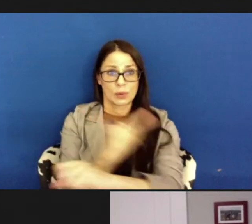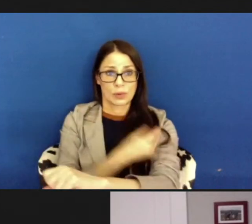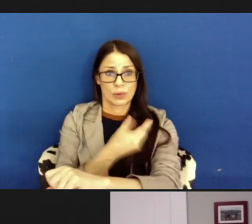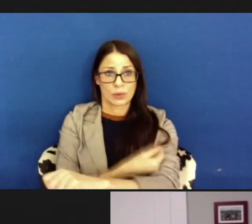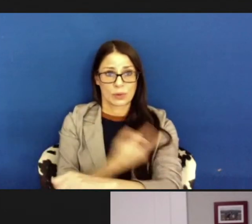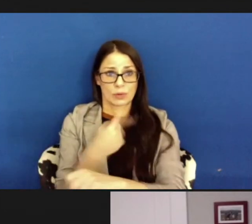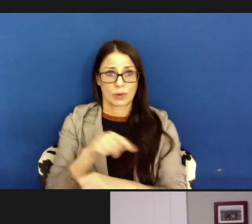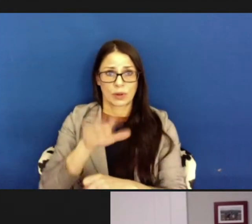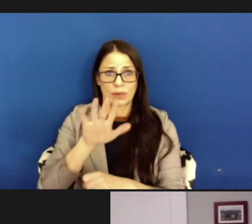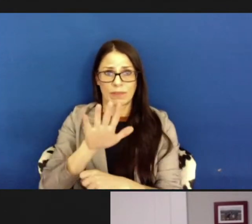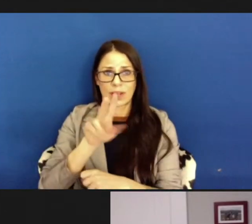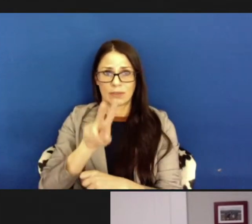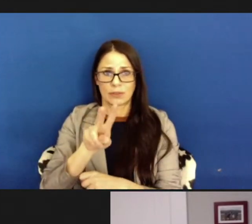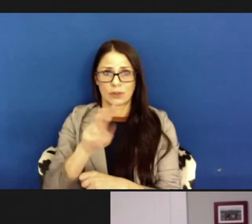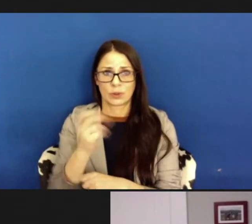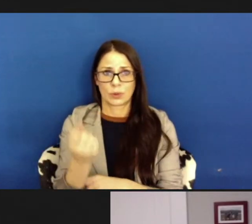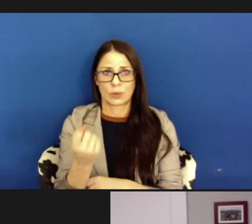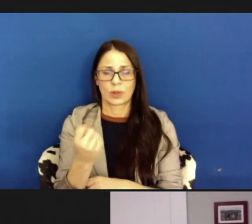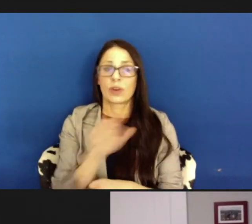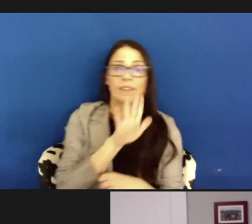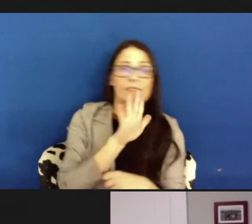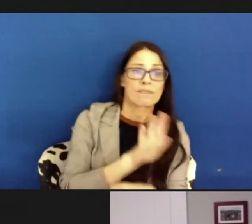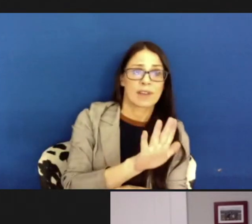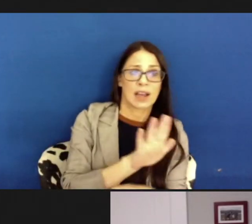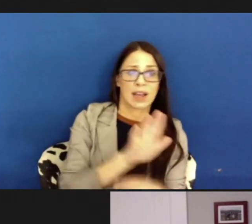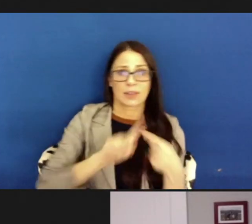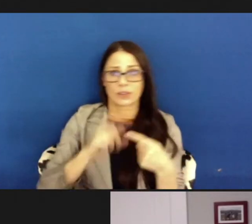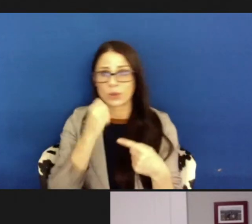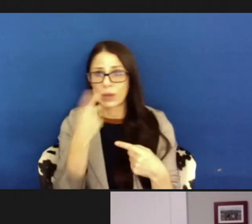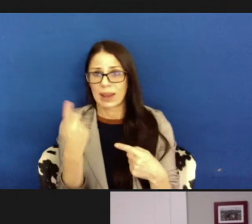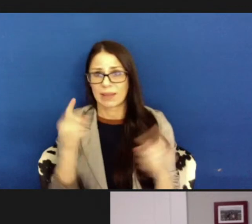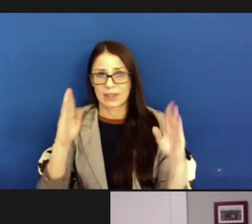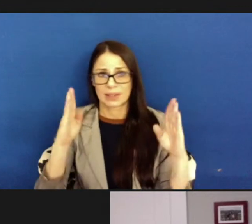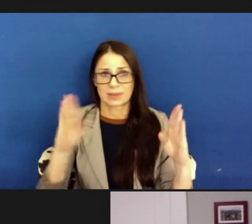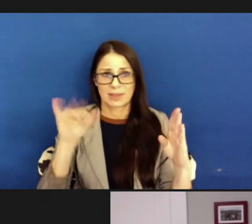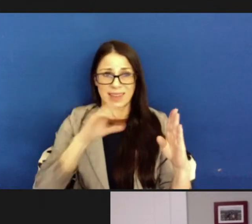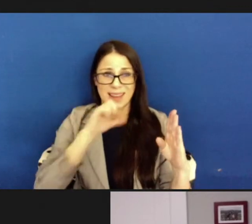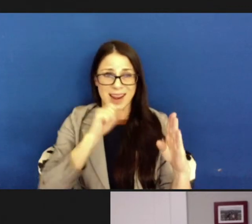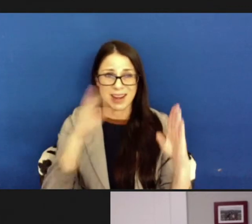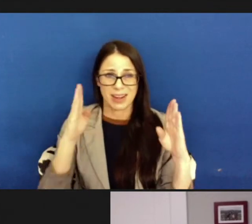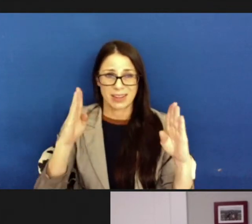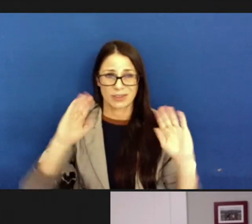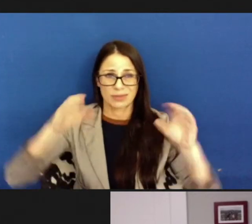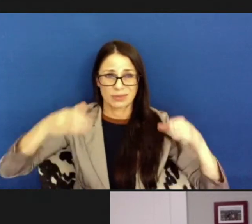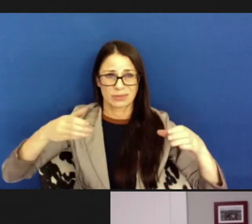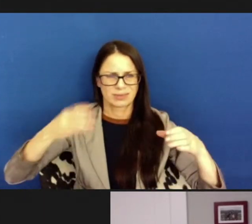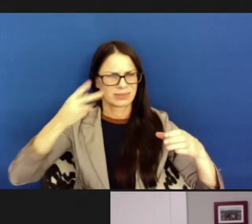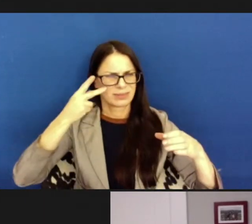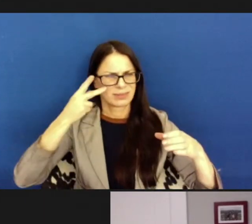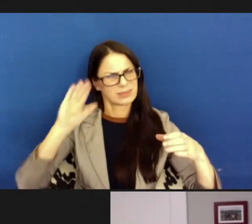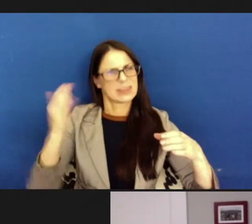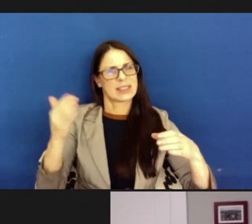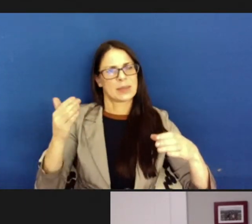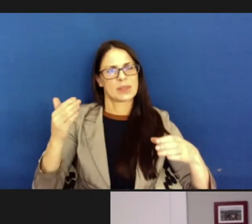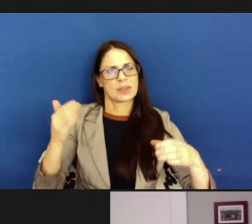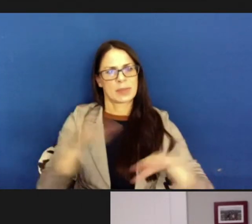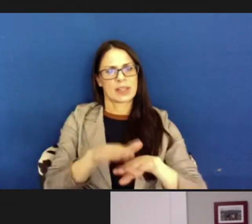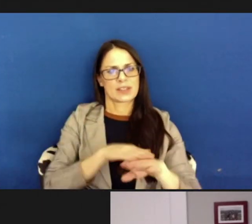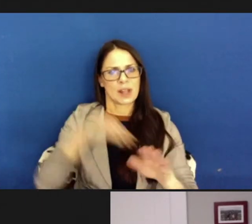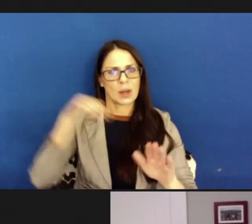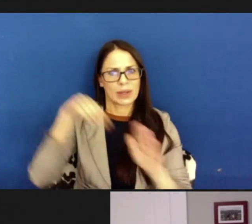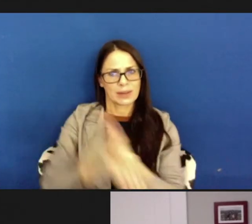to 11 age group seem to be slowing down. Are we seeing that yet in Colorado?